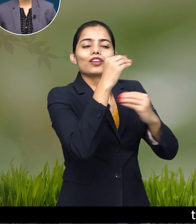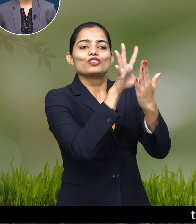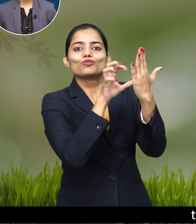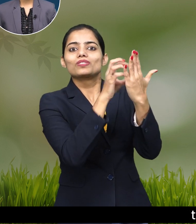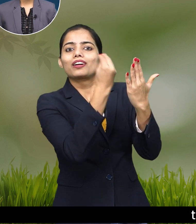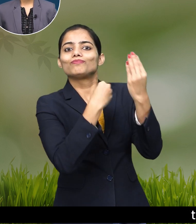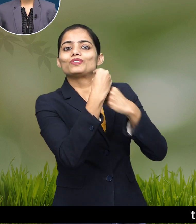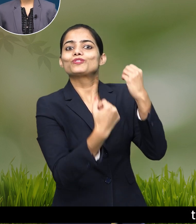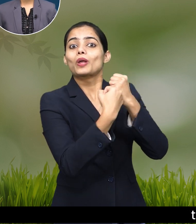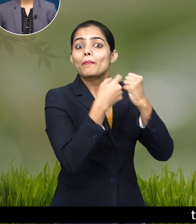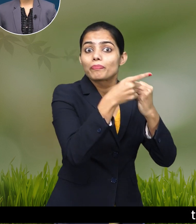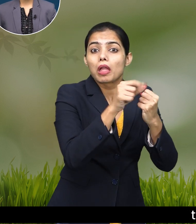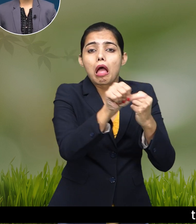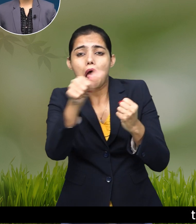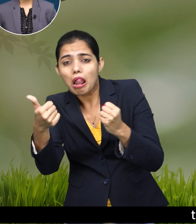ground.